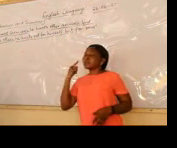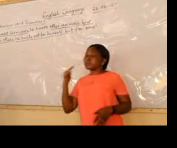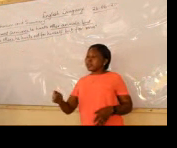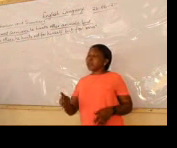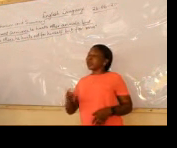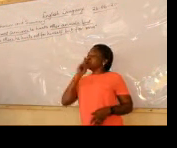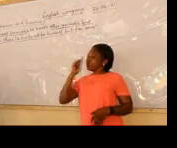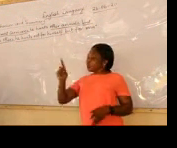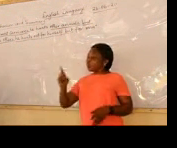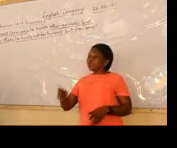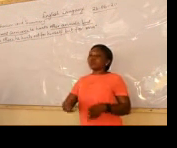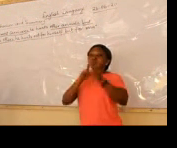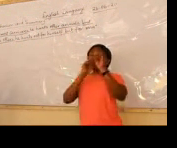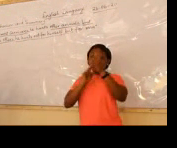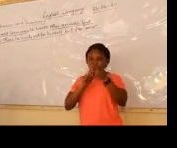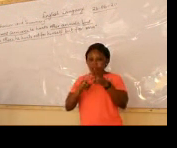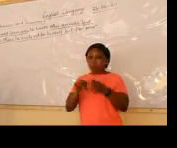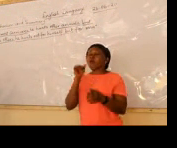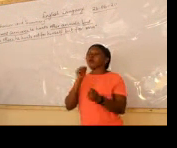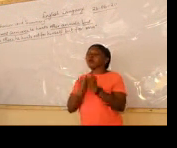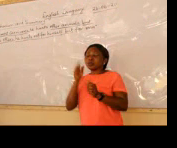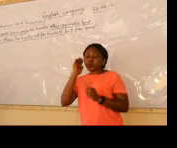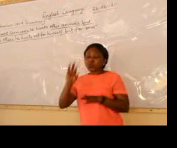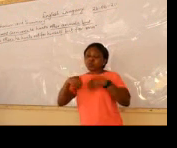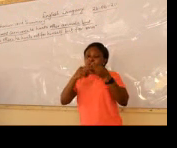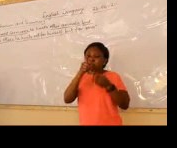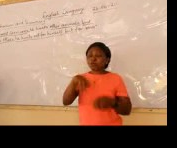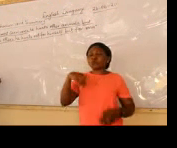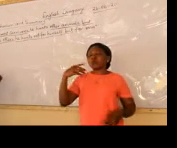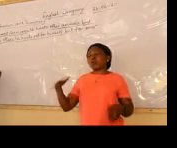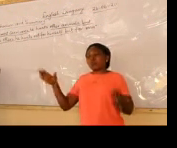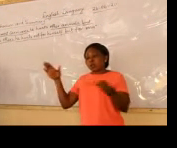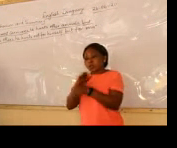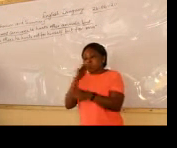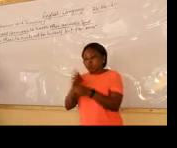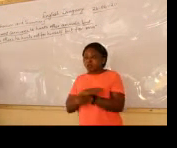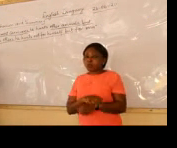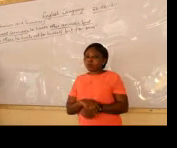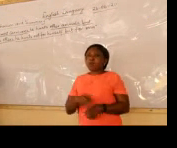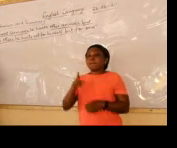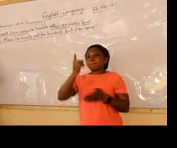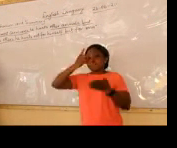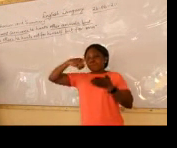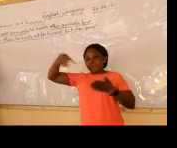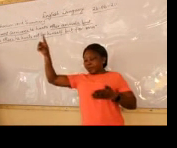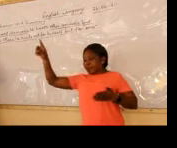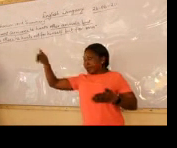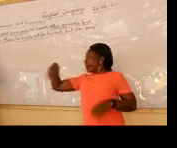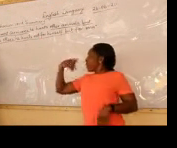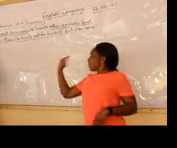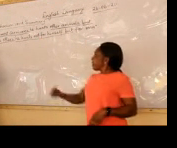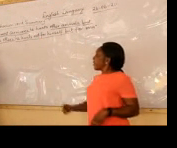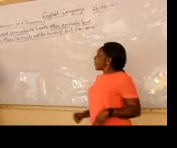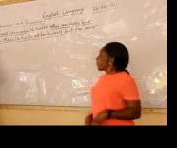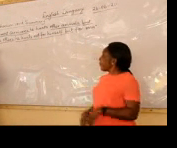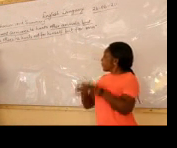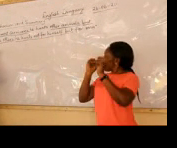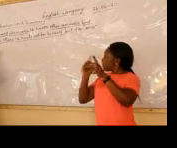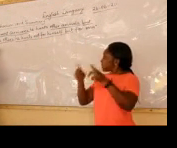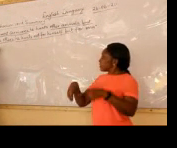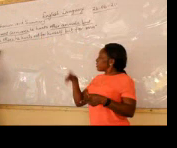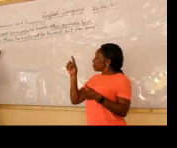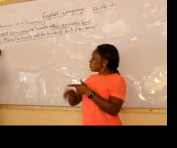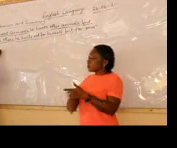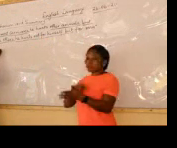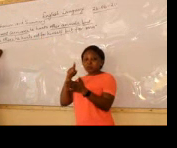will give you enough marks. So the answer to this question is